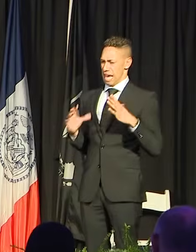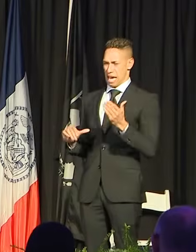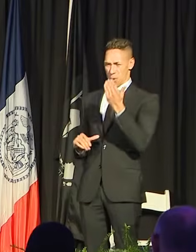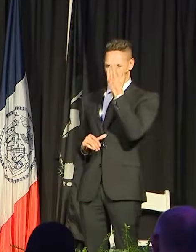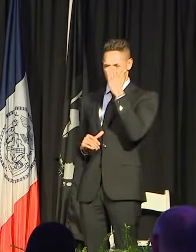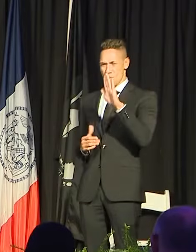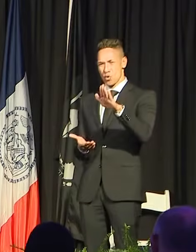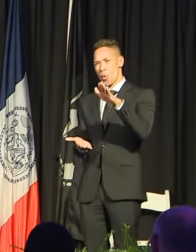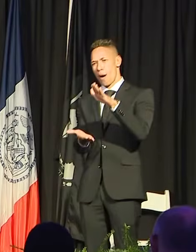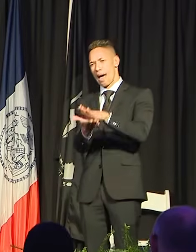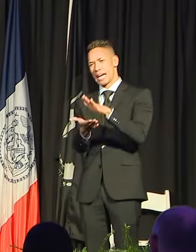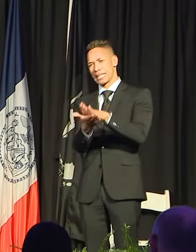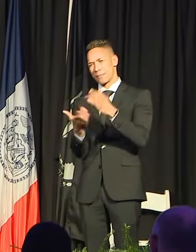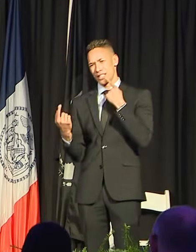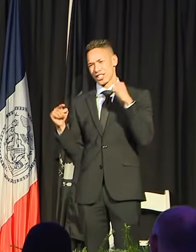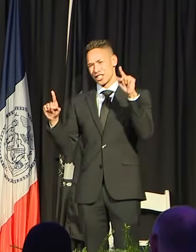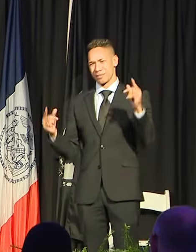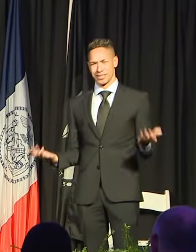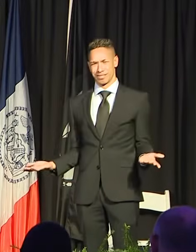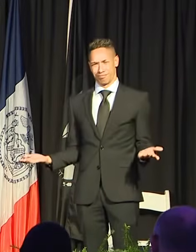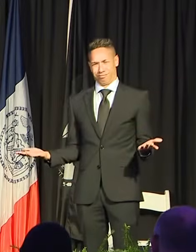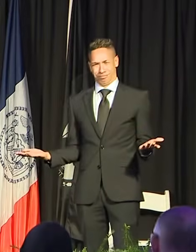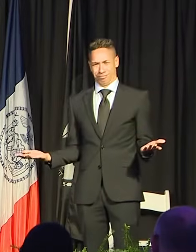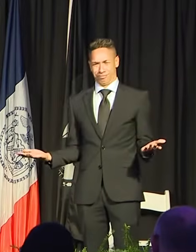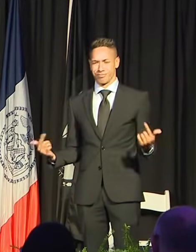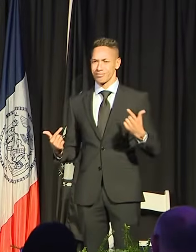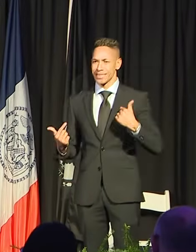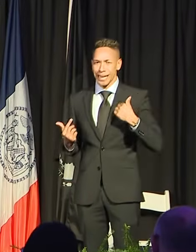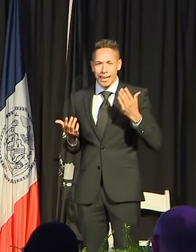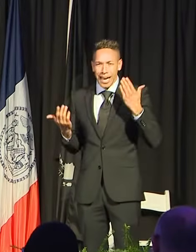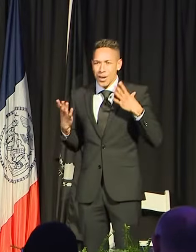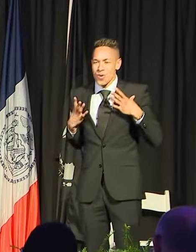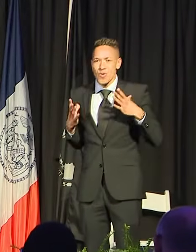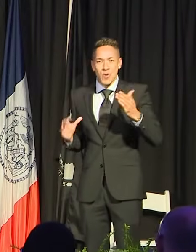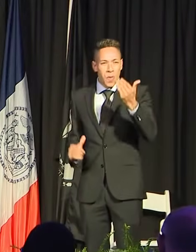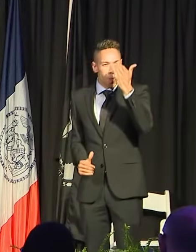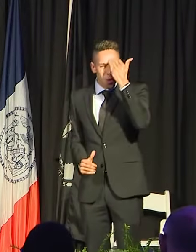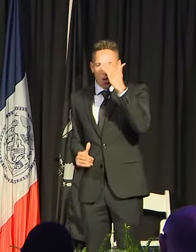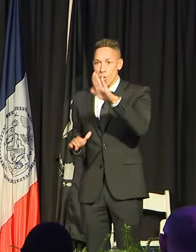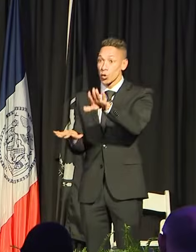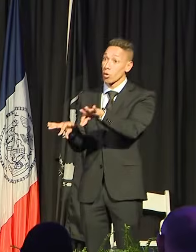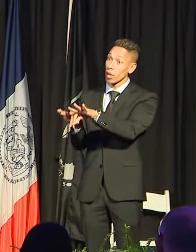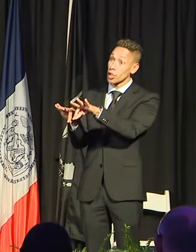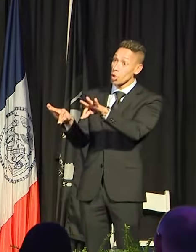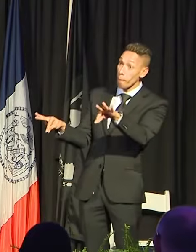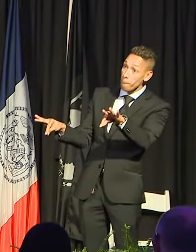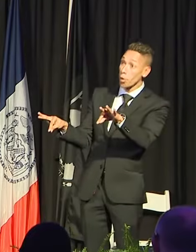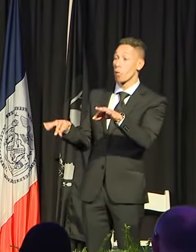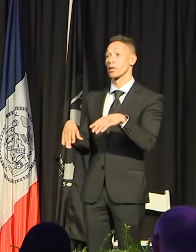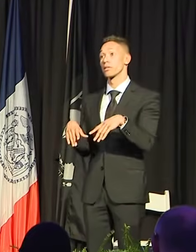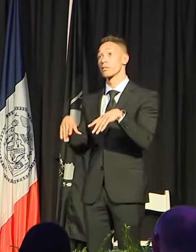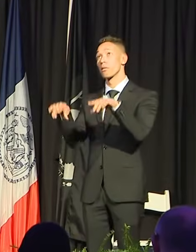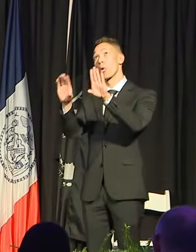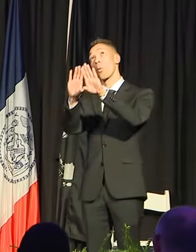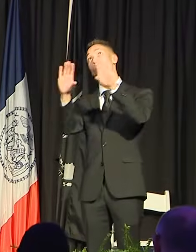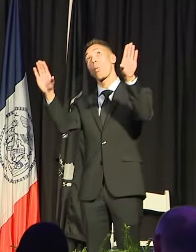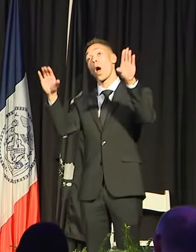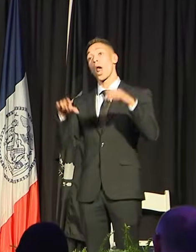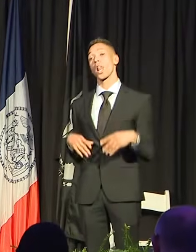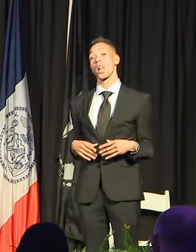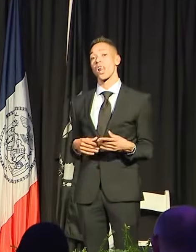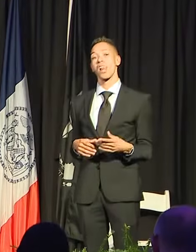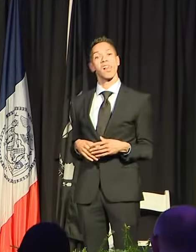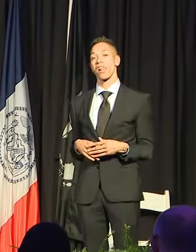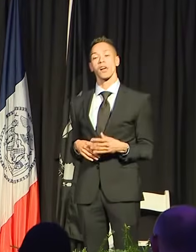your academic achievements. I did not want to know what diplomas you held on the wall.